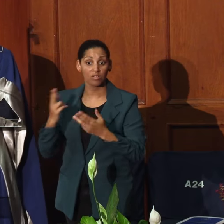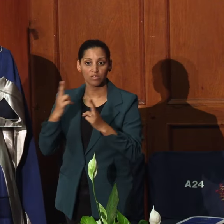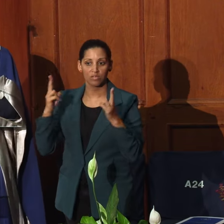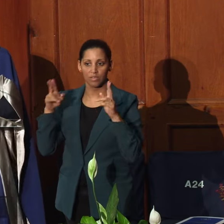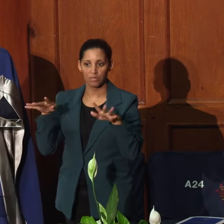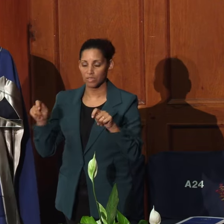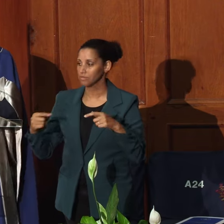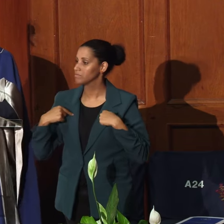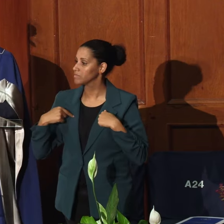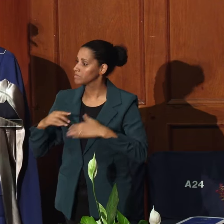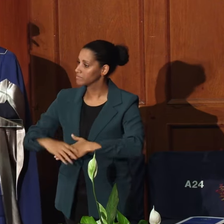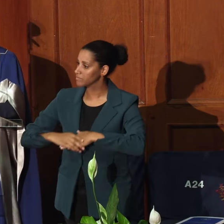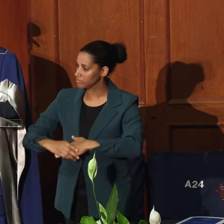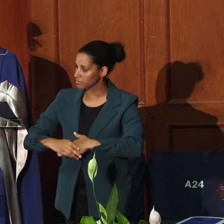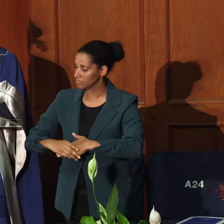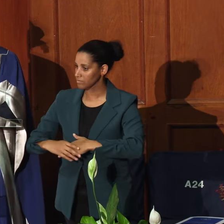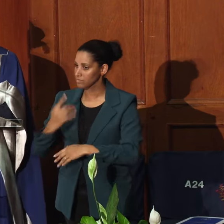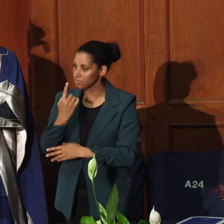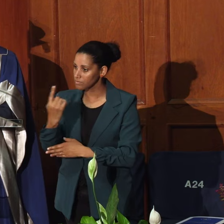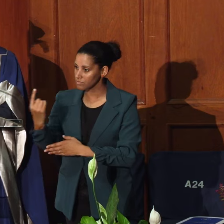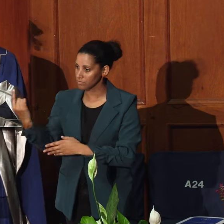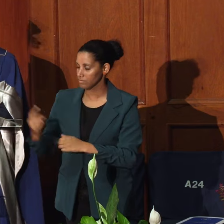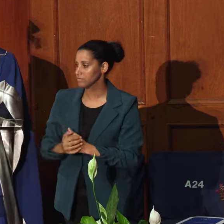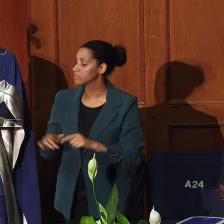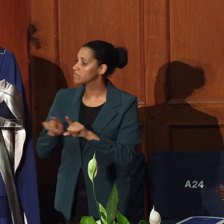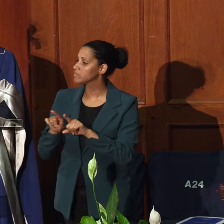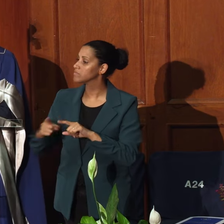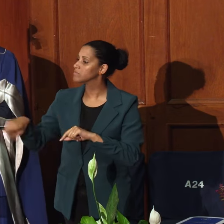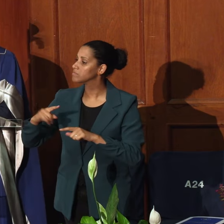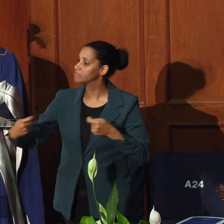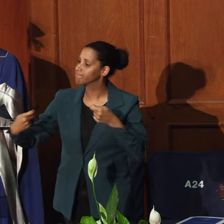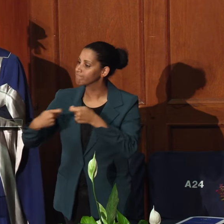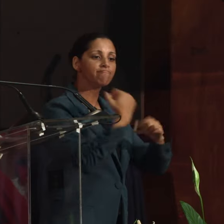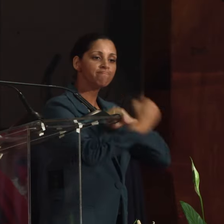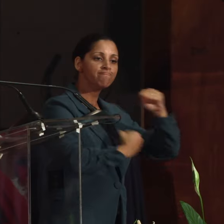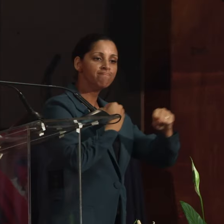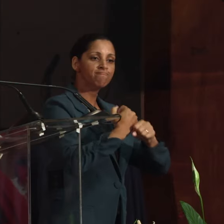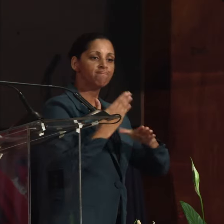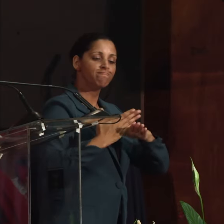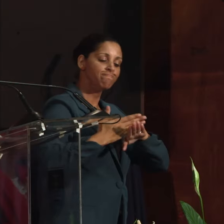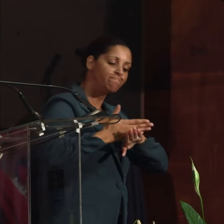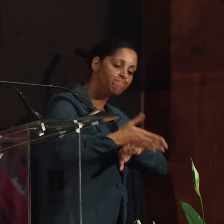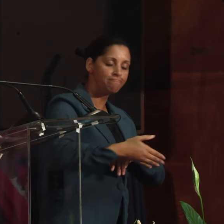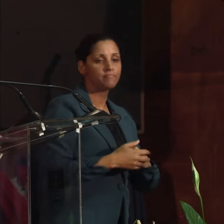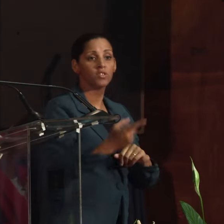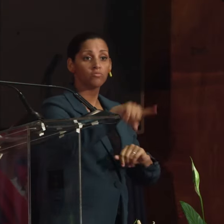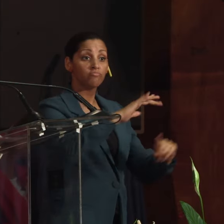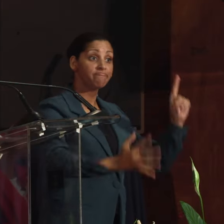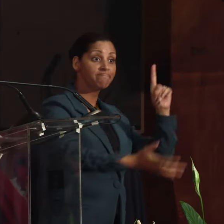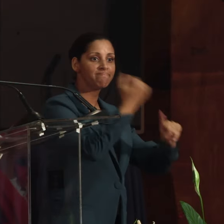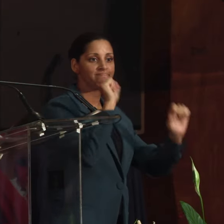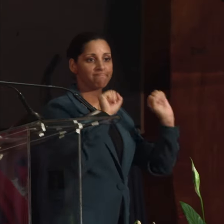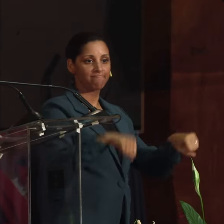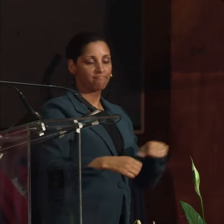Cape Town, I congratulate each and every one of you. You've put in years of hard work to achieve this